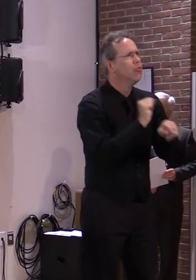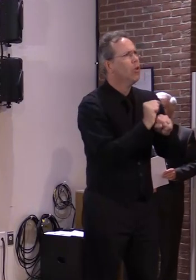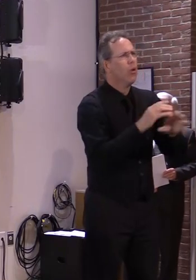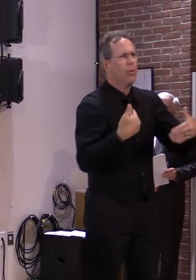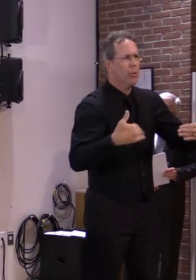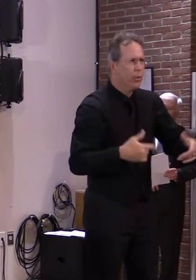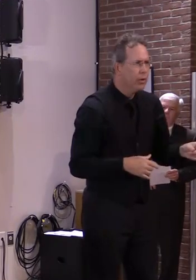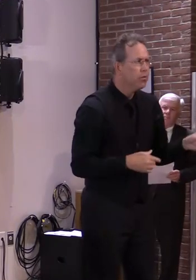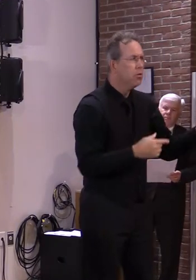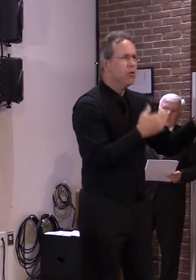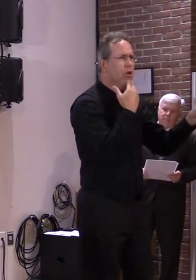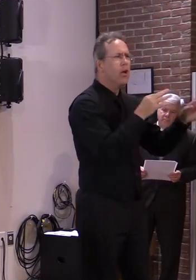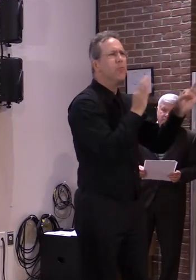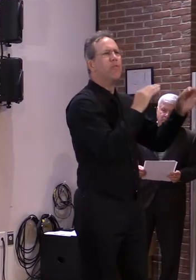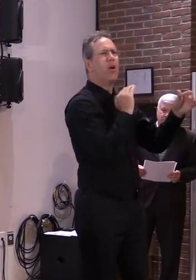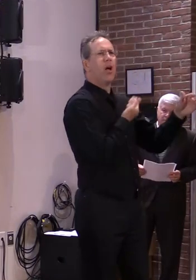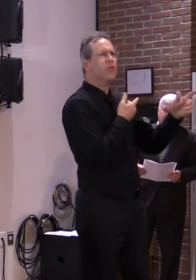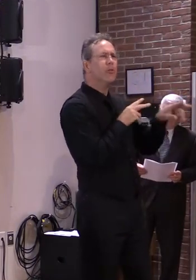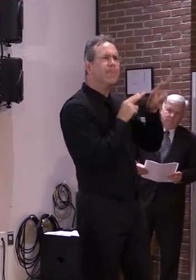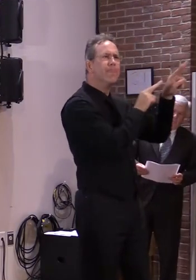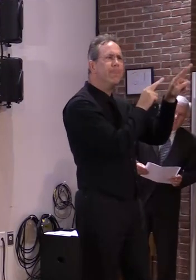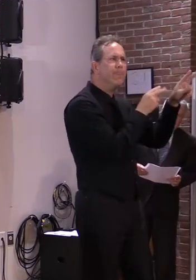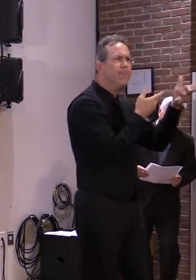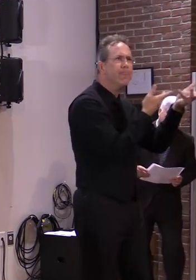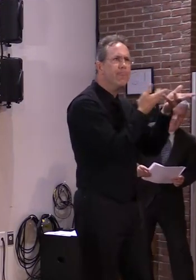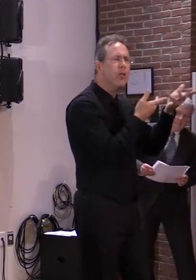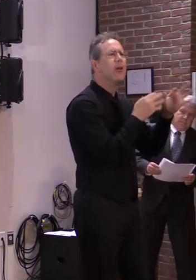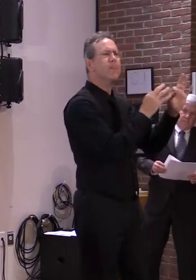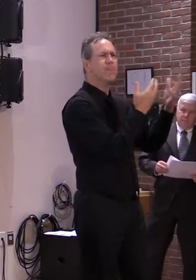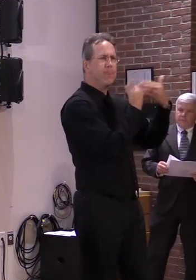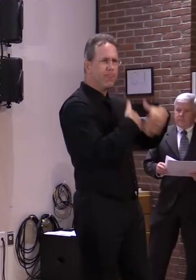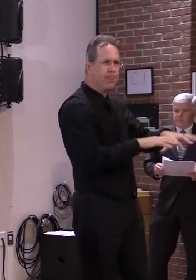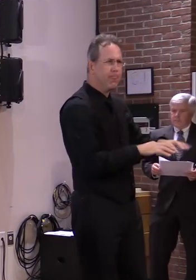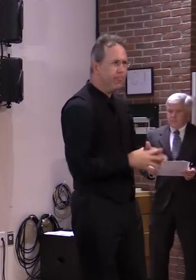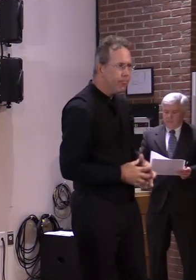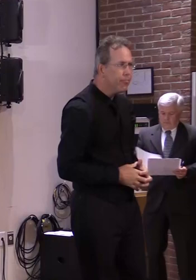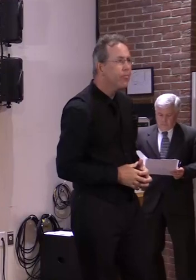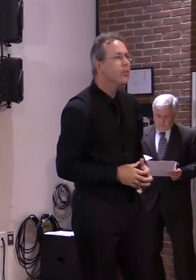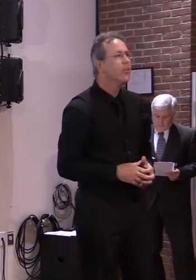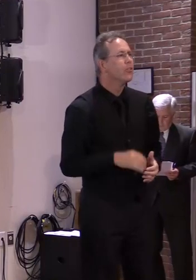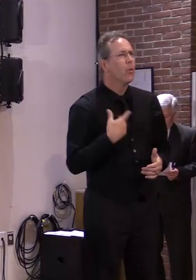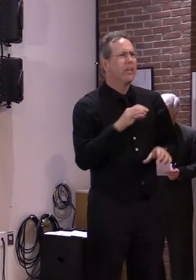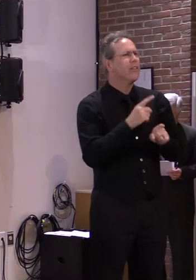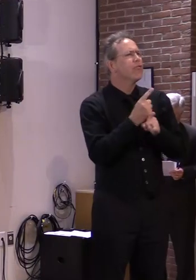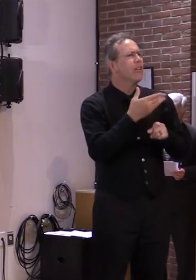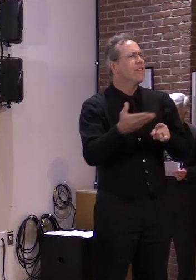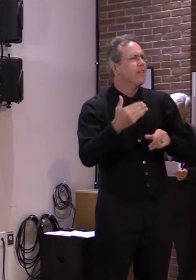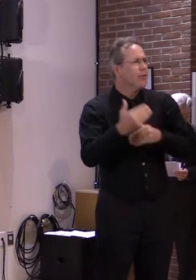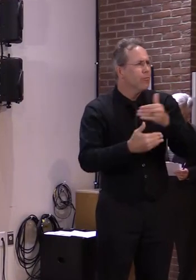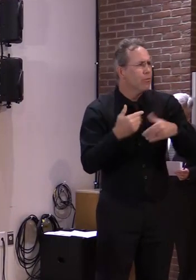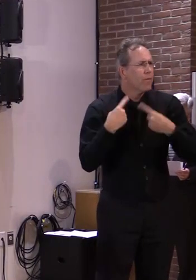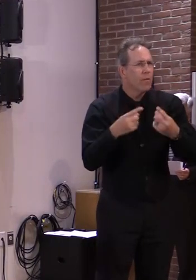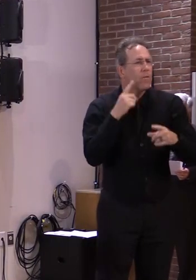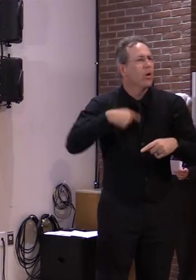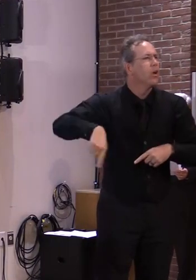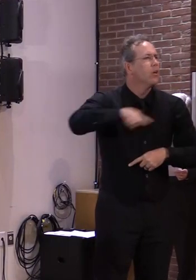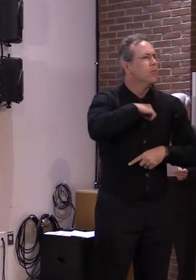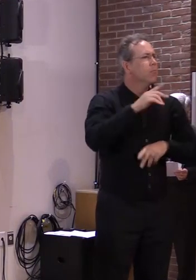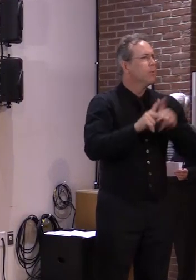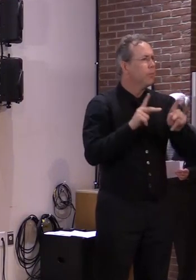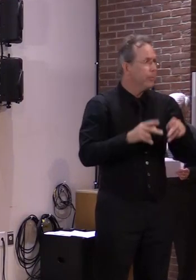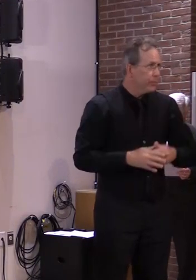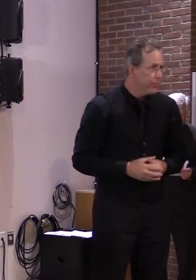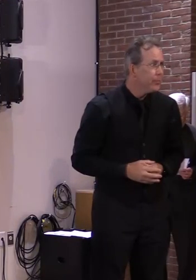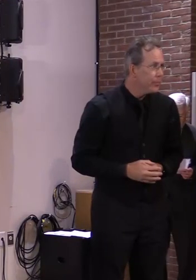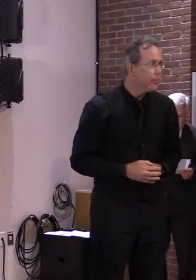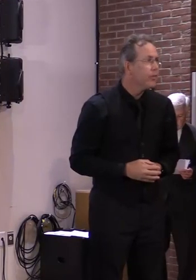above politics and focusing on getting the job done for the American people. And I, for one, want to thank him for